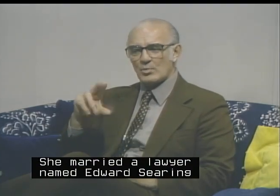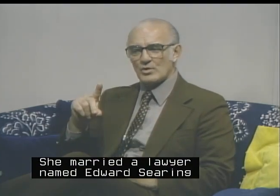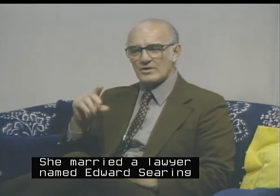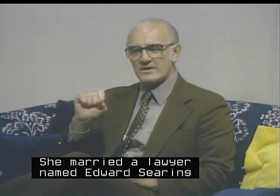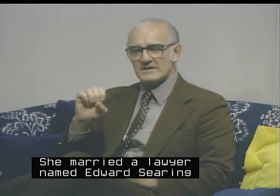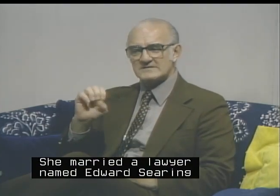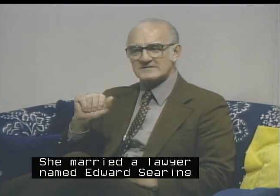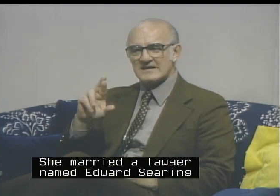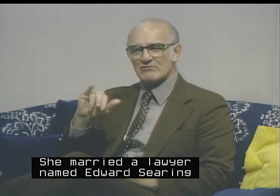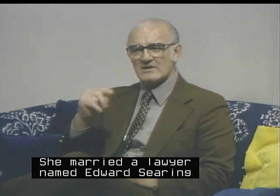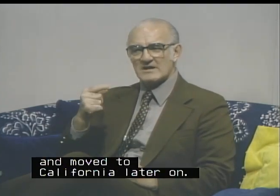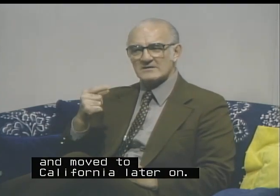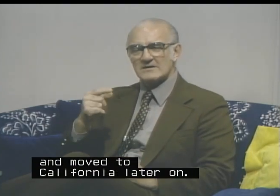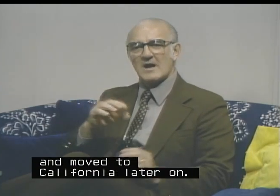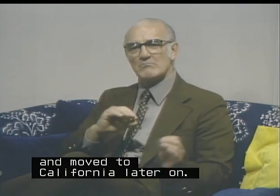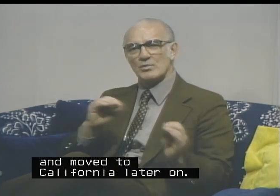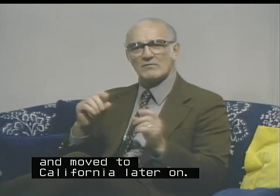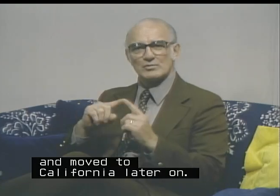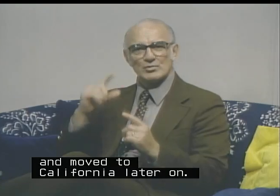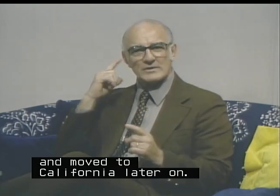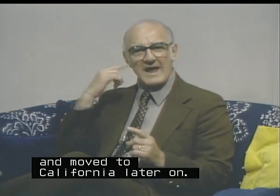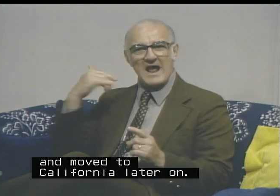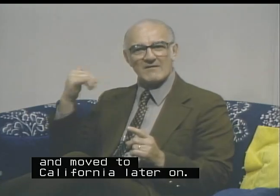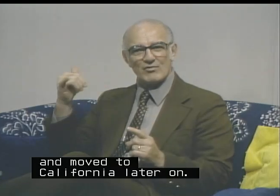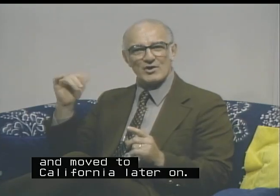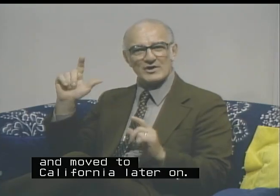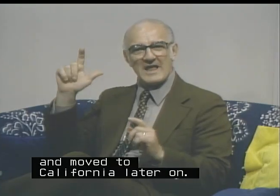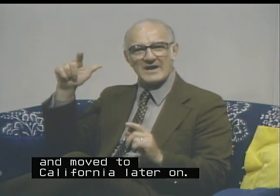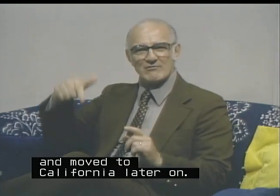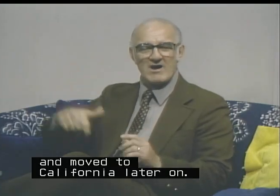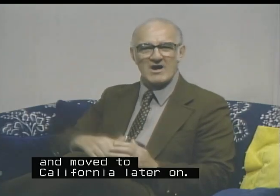Edward Searing and moved to California later on.